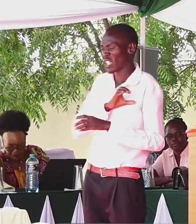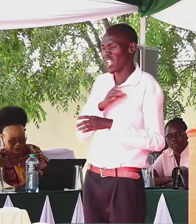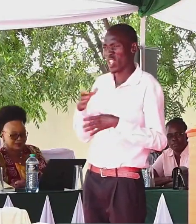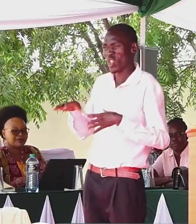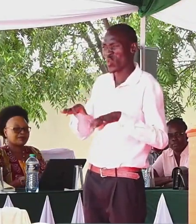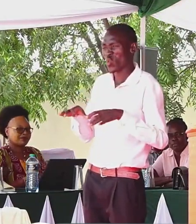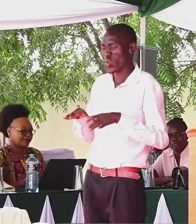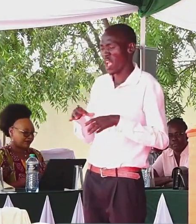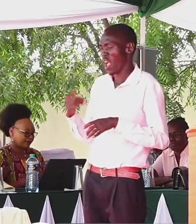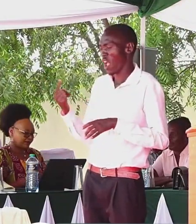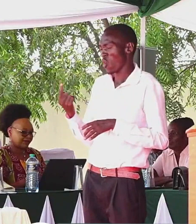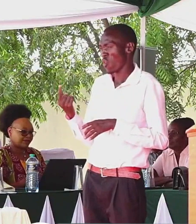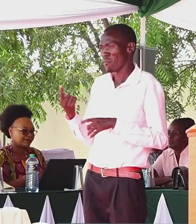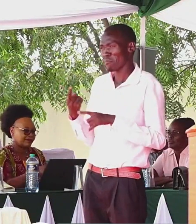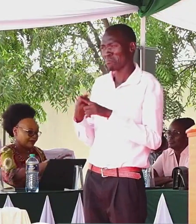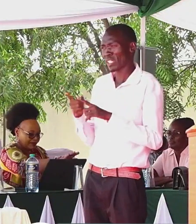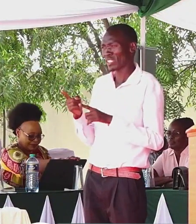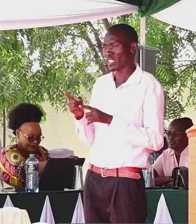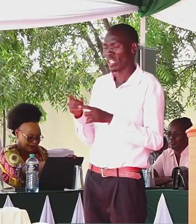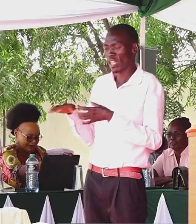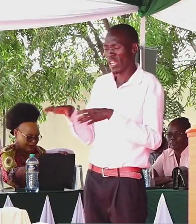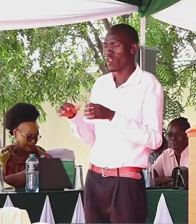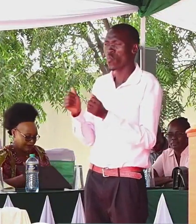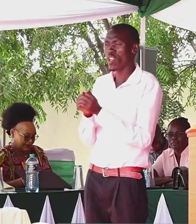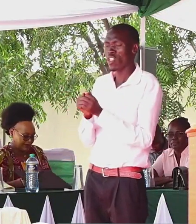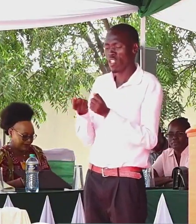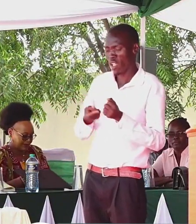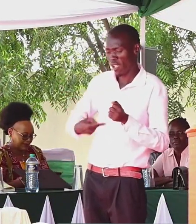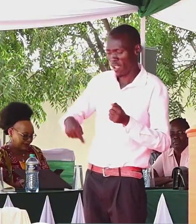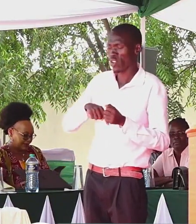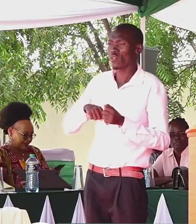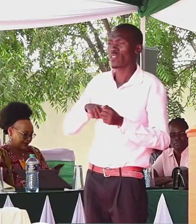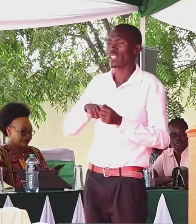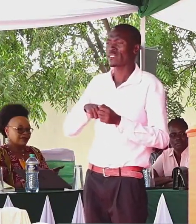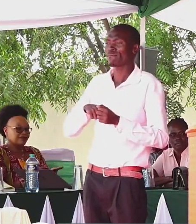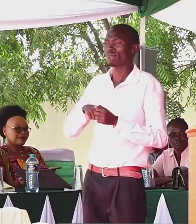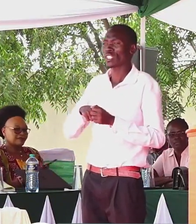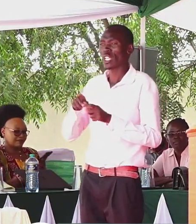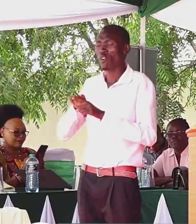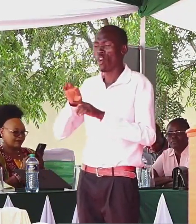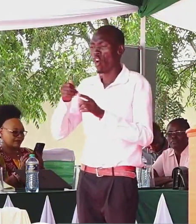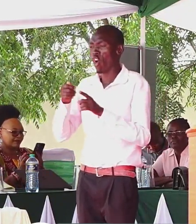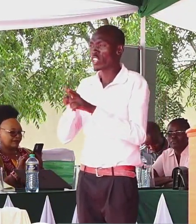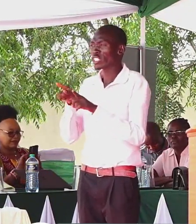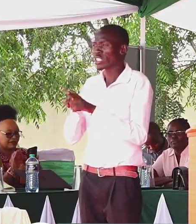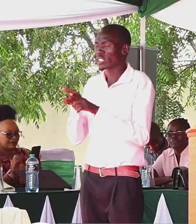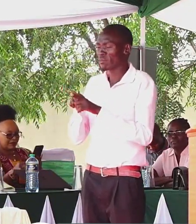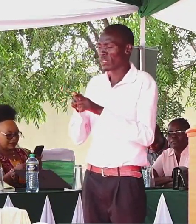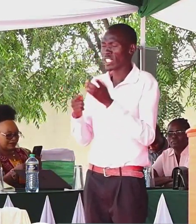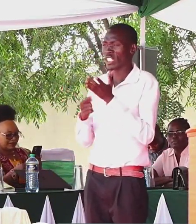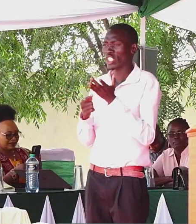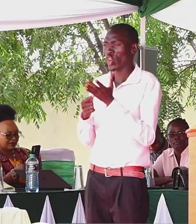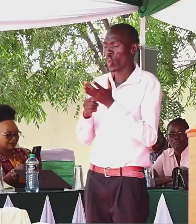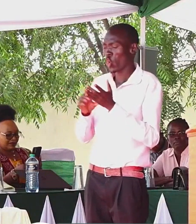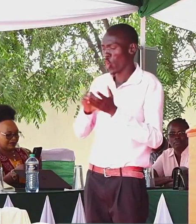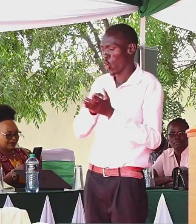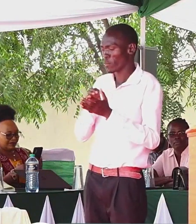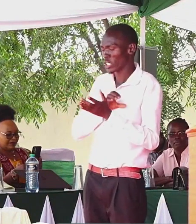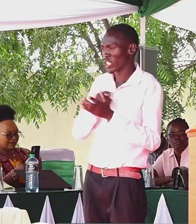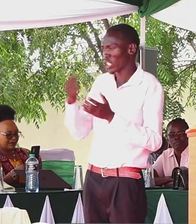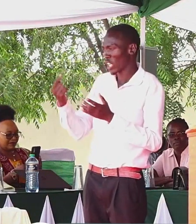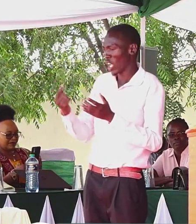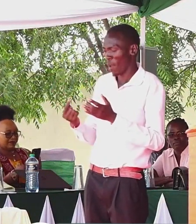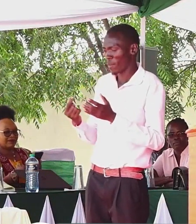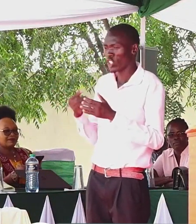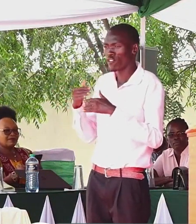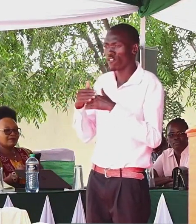alone. It was done by all of us. Therefore, the technical committee, you can come in front and just